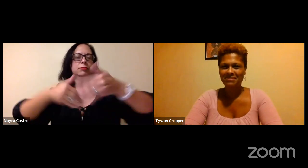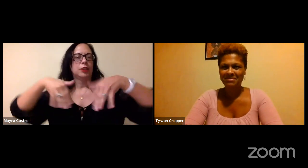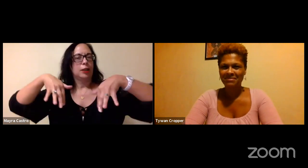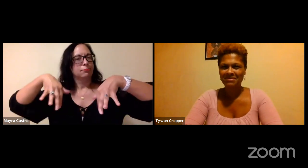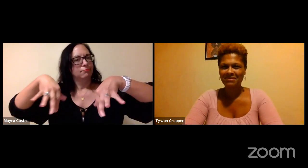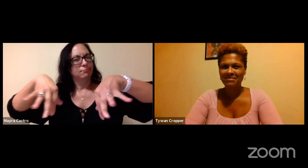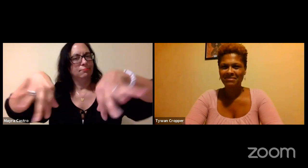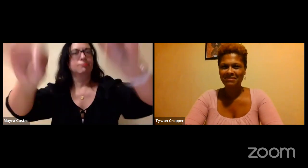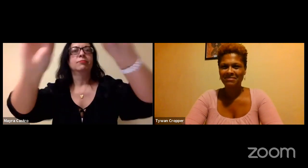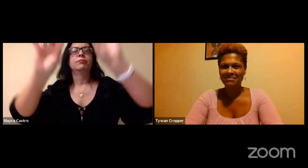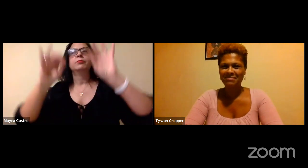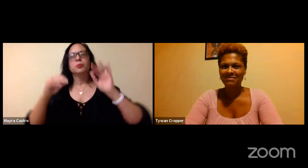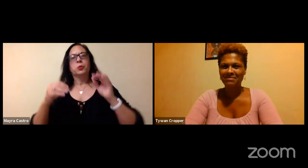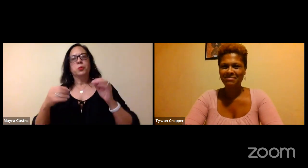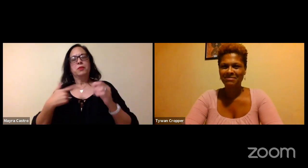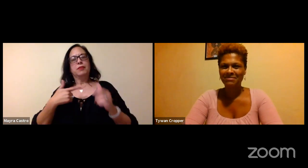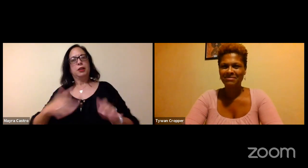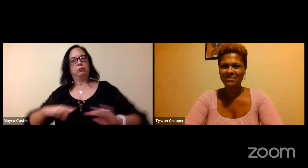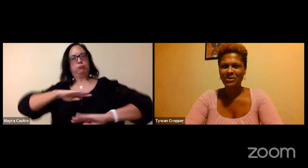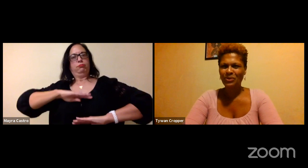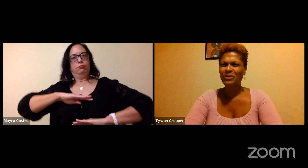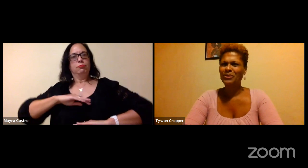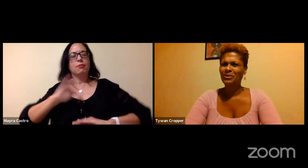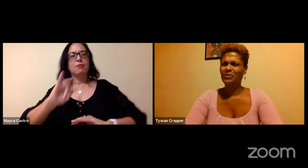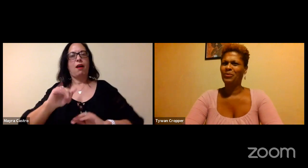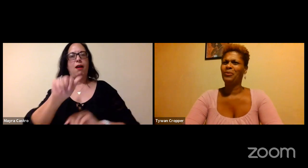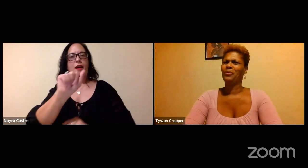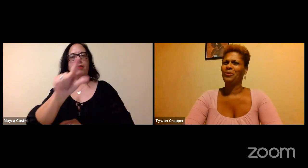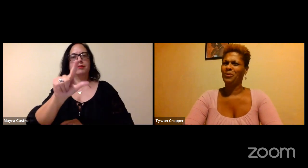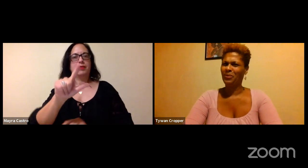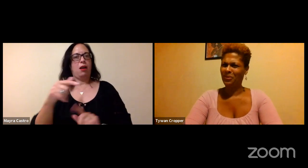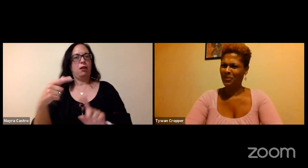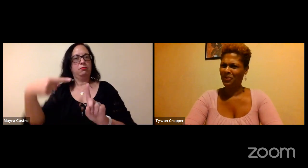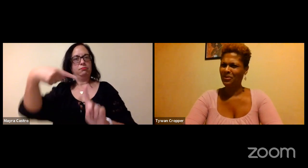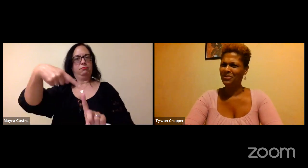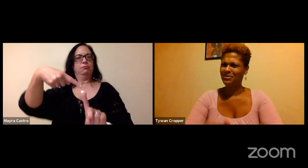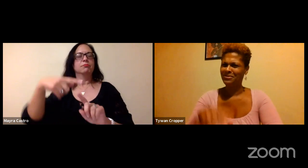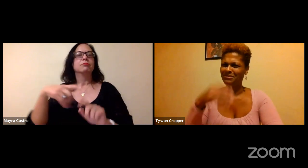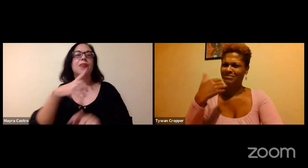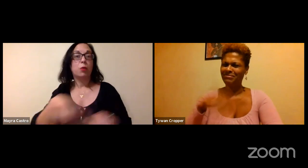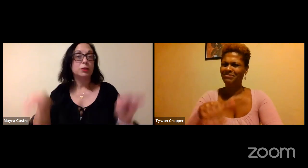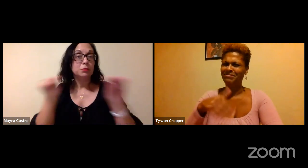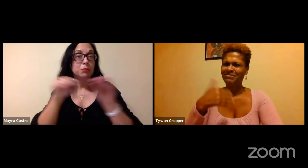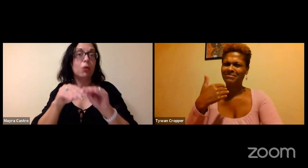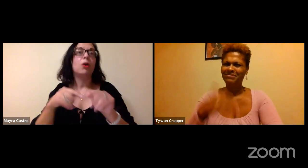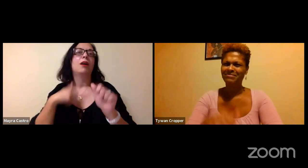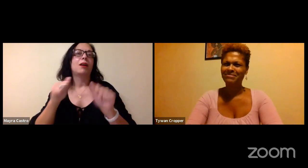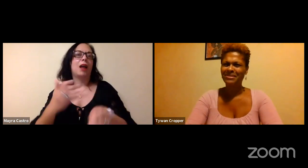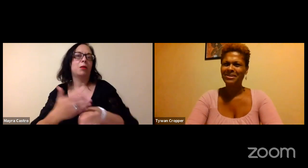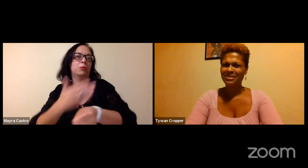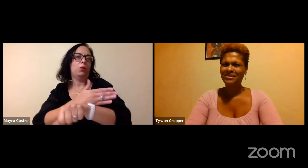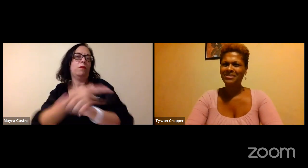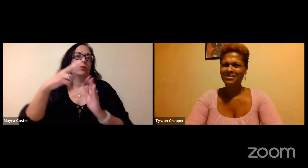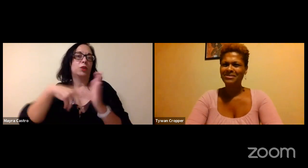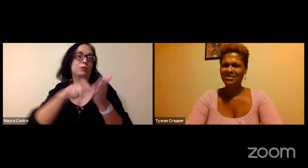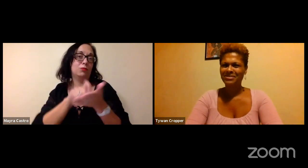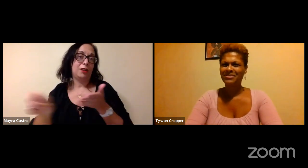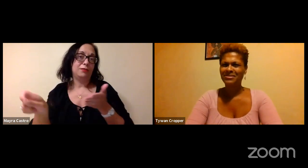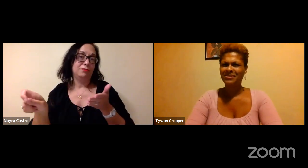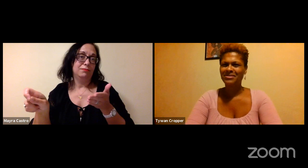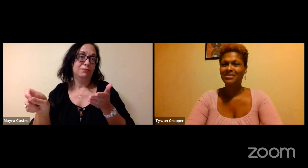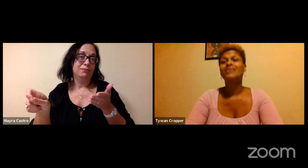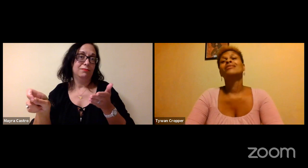So I learned a lot from my peers, and I really learned a lot from my professors. And I started to learn and understand